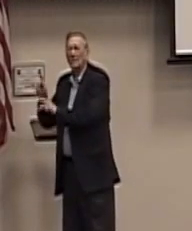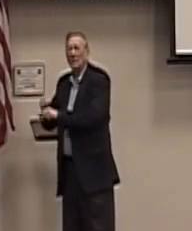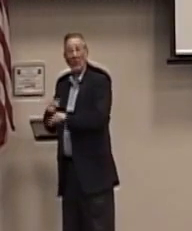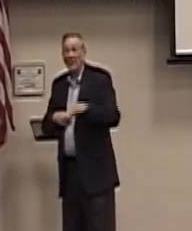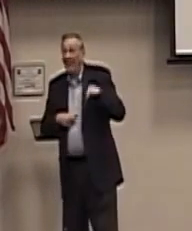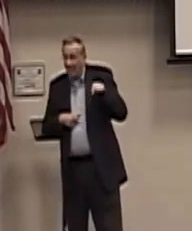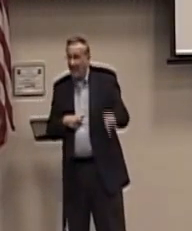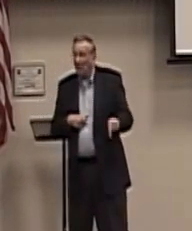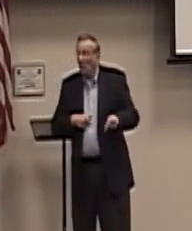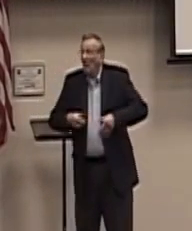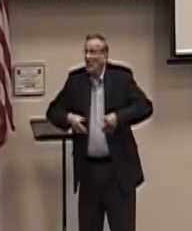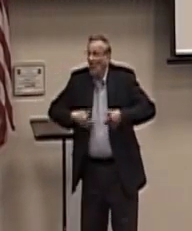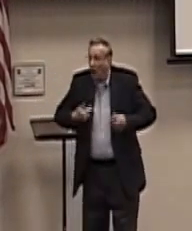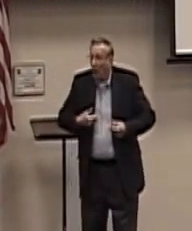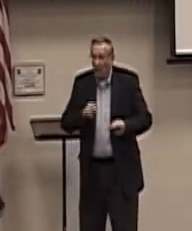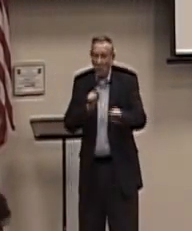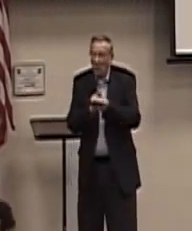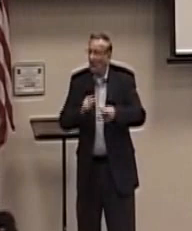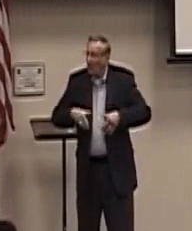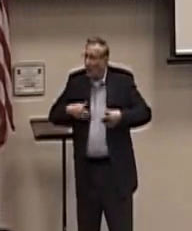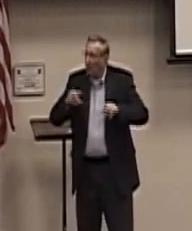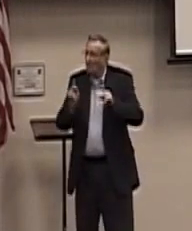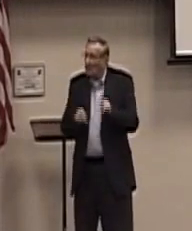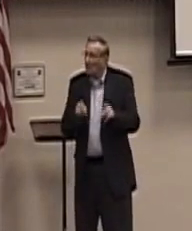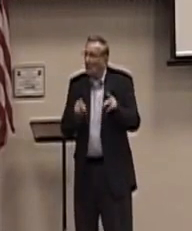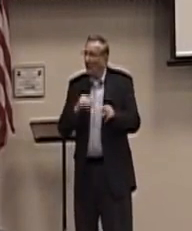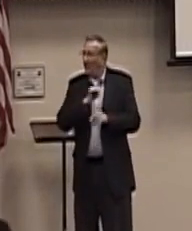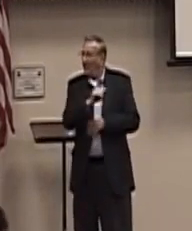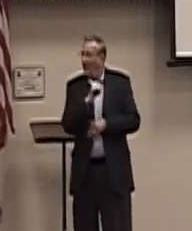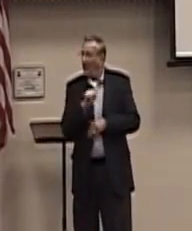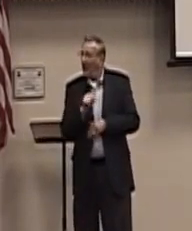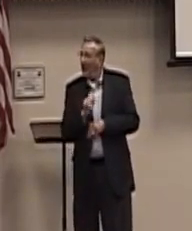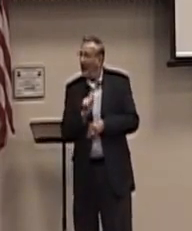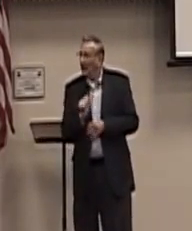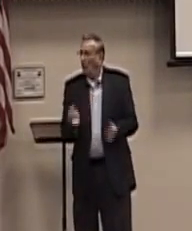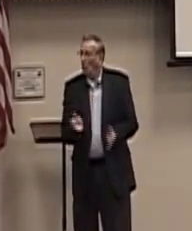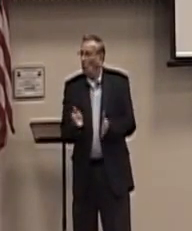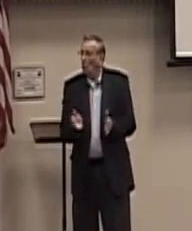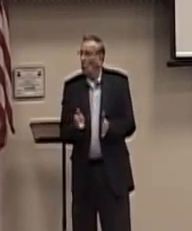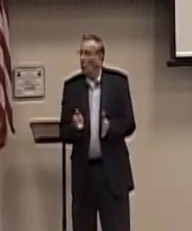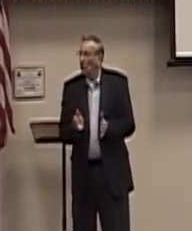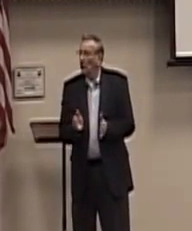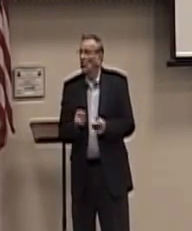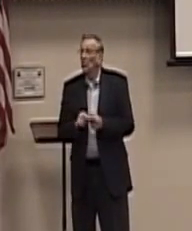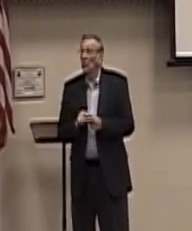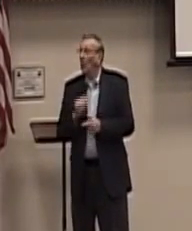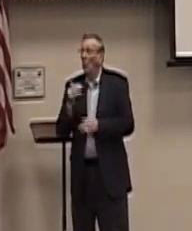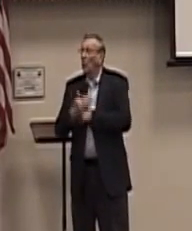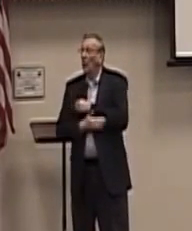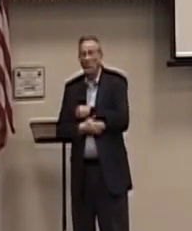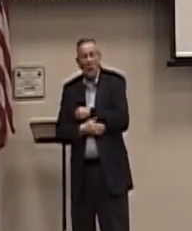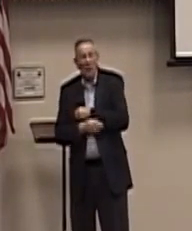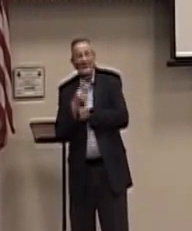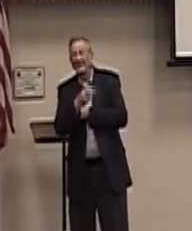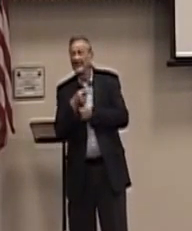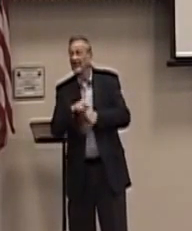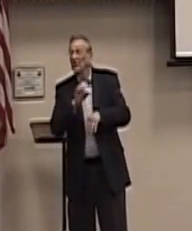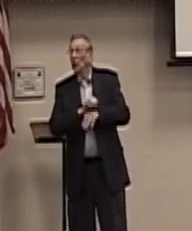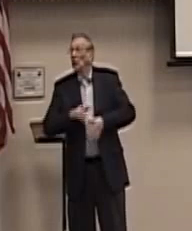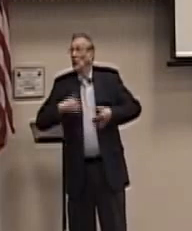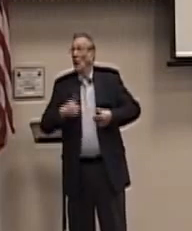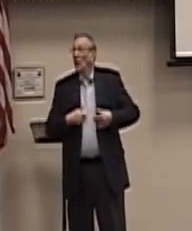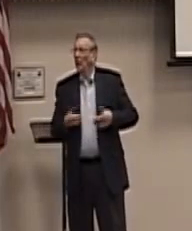And so these guys are reaching this younger generation, and that is very encouraging to the entire country. Of course, very encouraging to